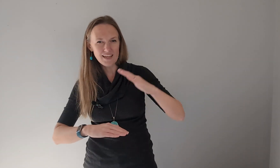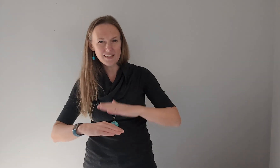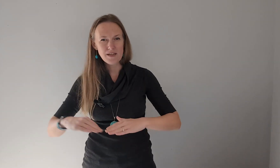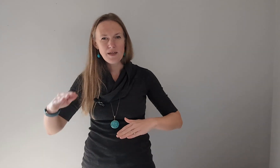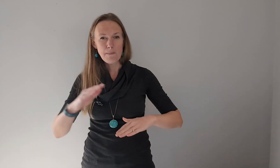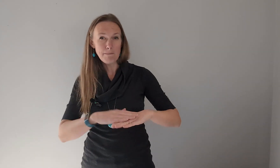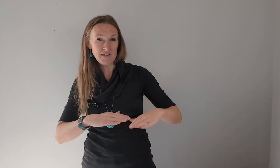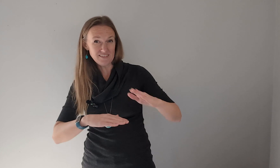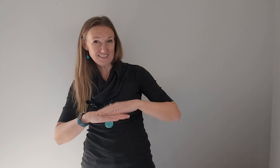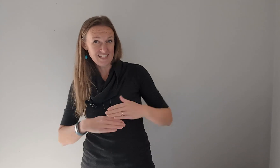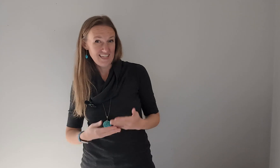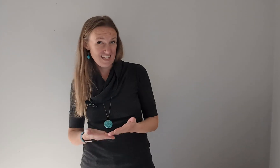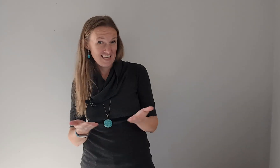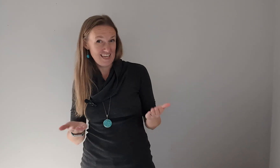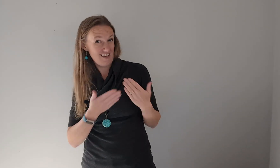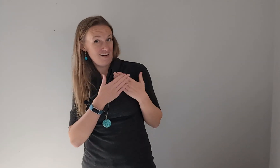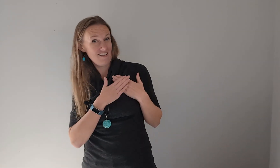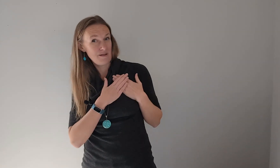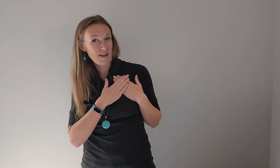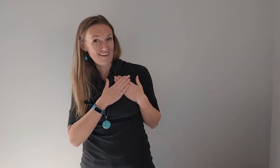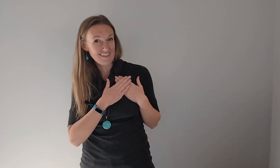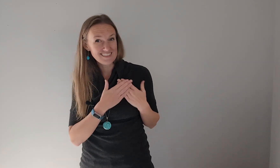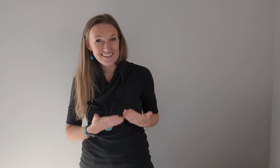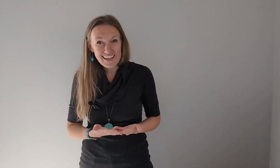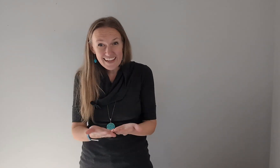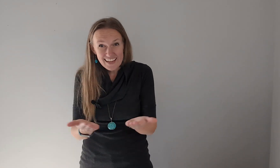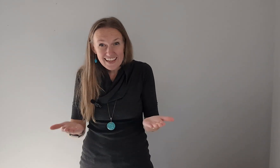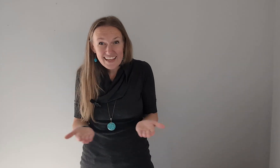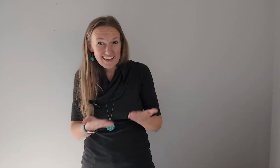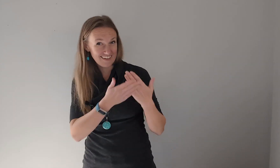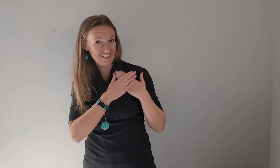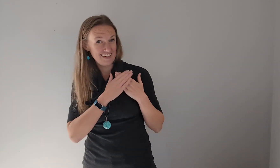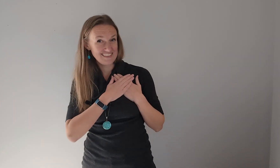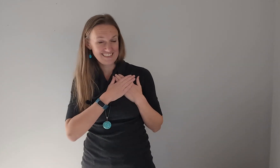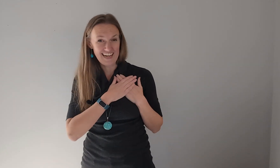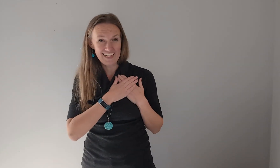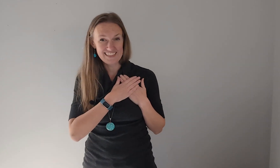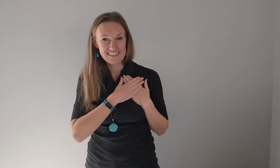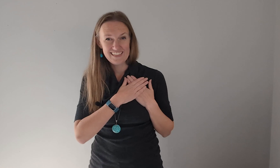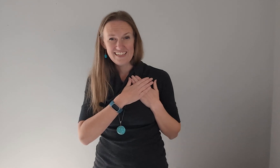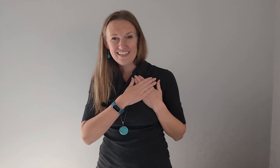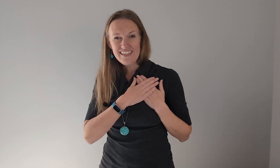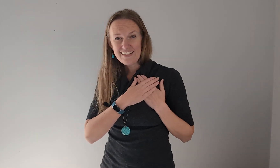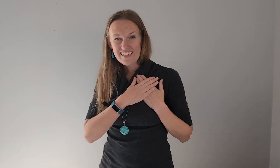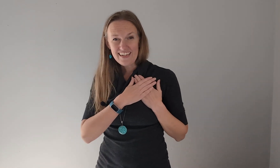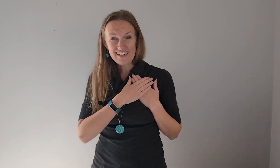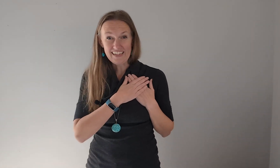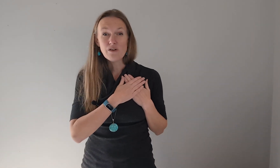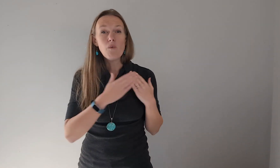Okay, build it here in my heart. Okay, here inside. Okay, why